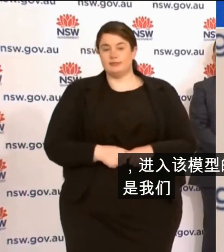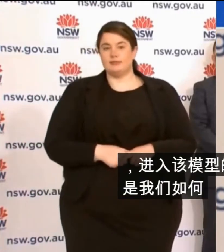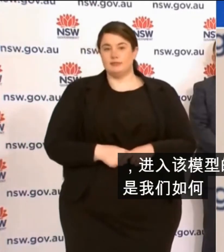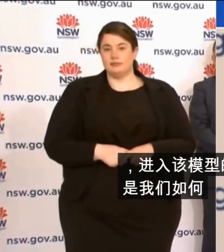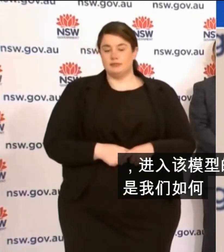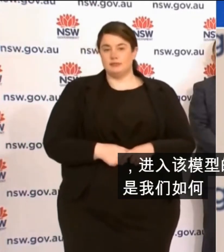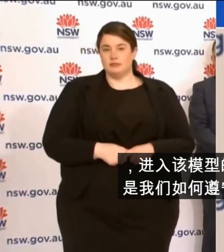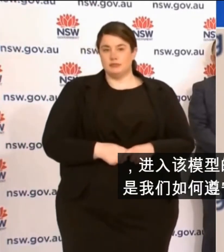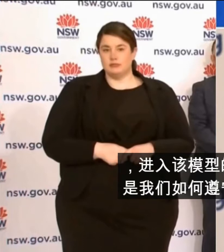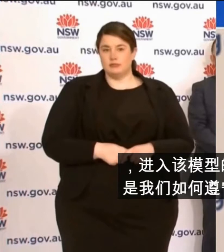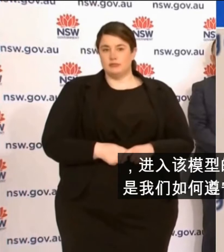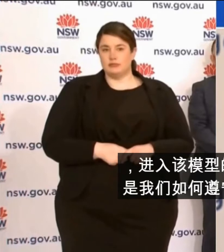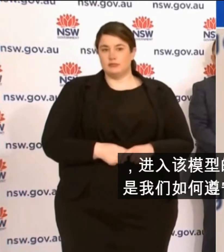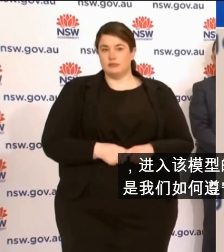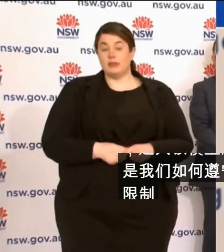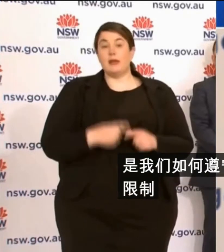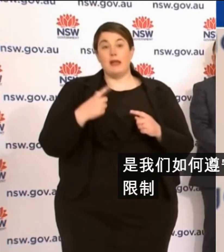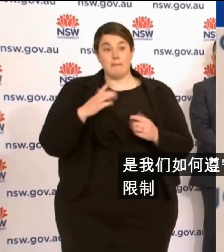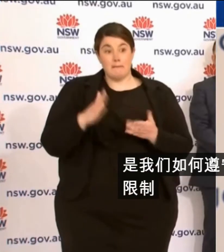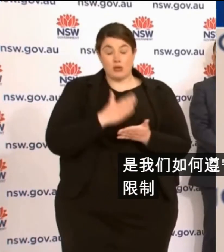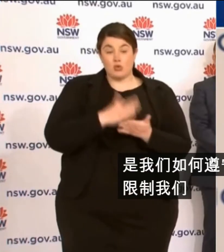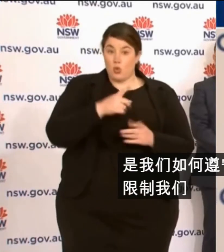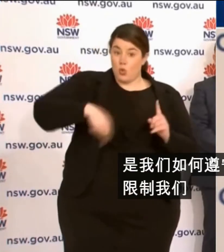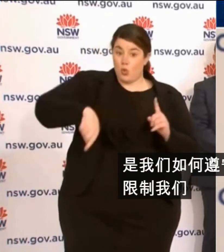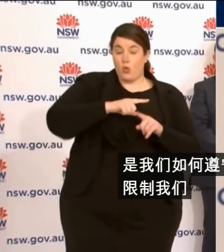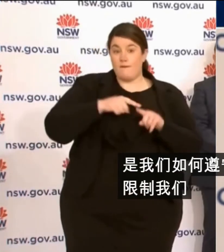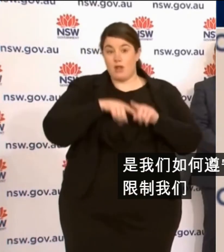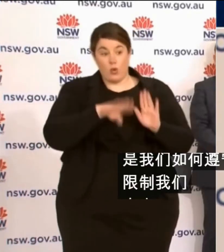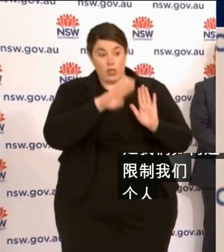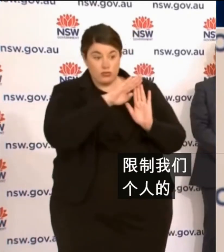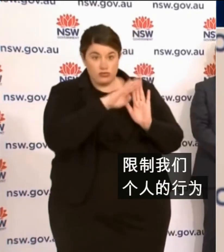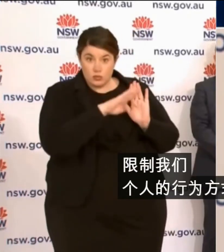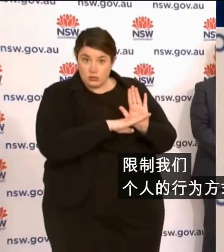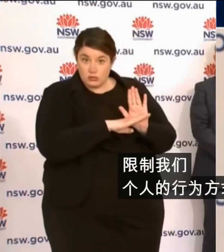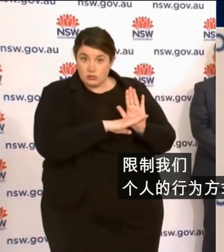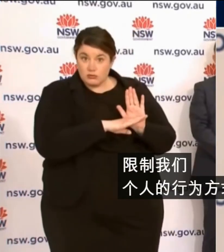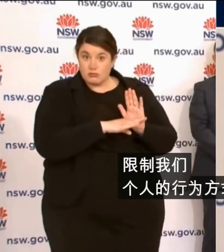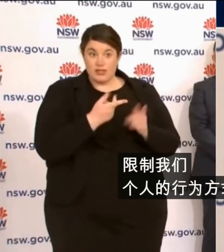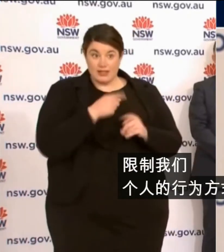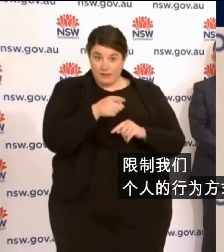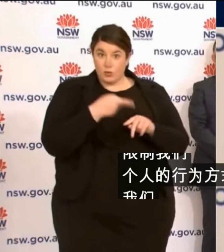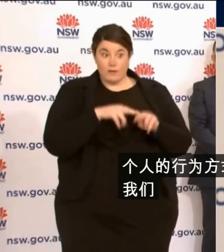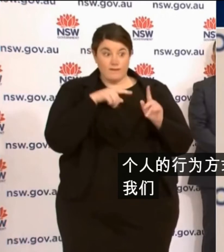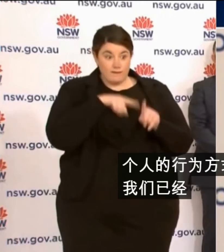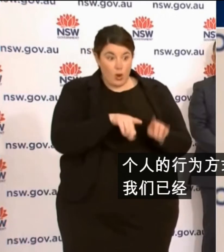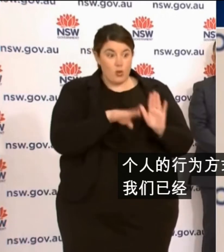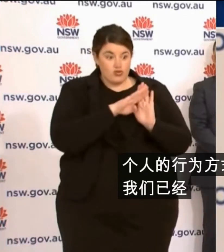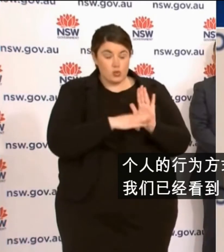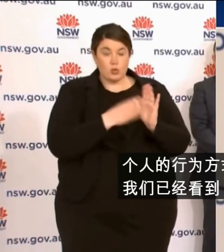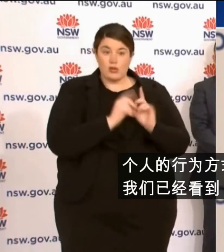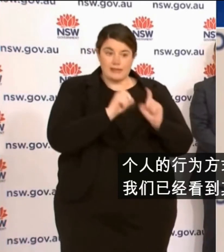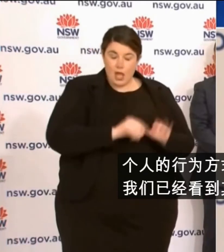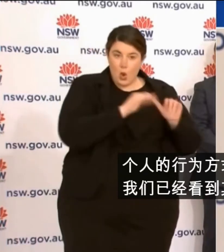we're adhering to the mobility restrictions, how we're individually behaving. We have